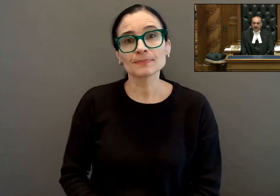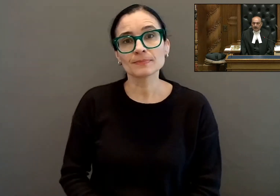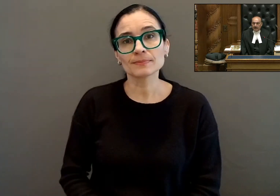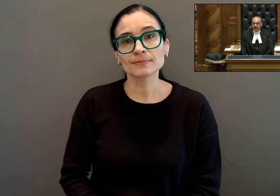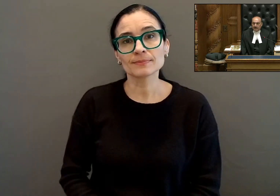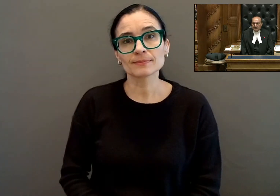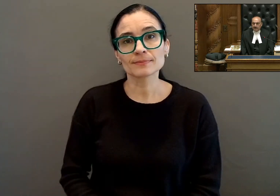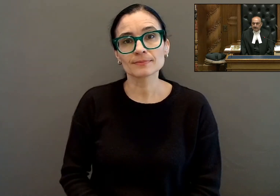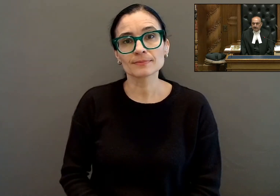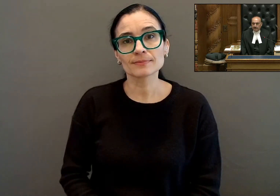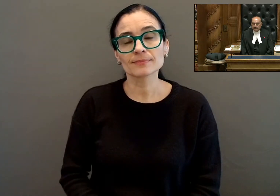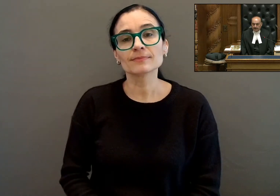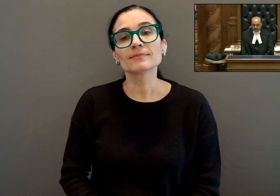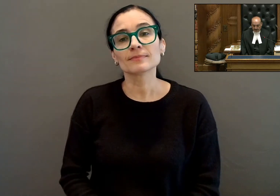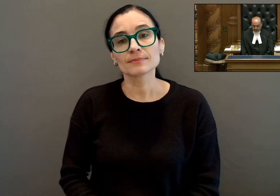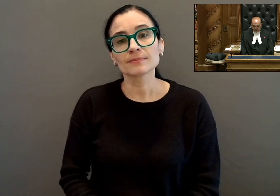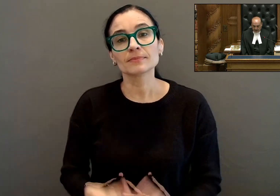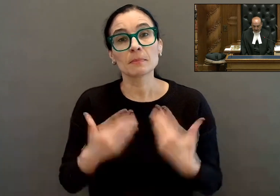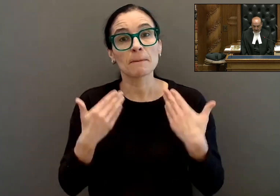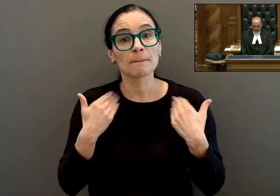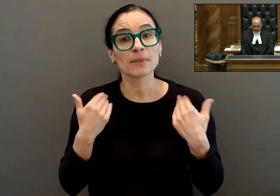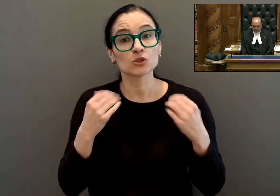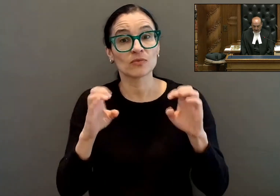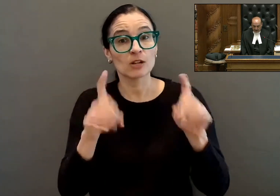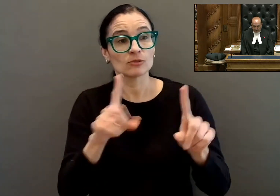Minister of Education.